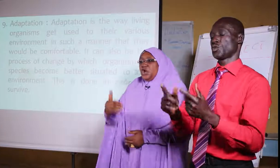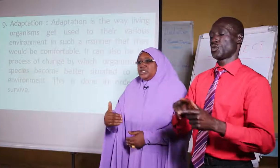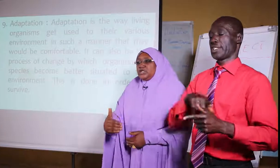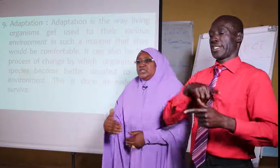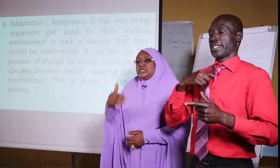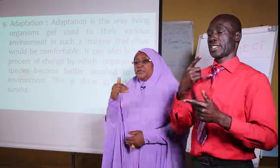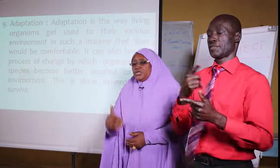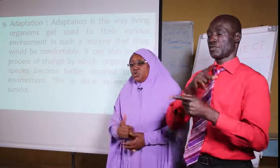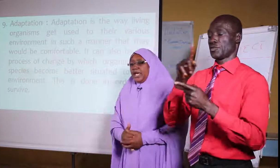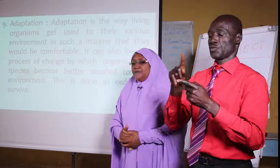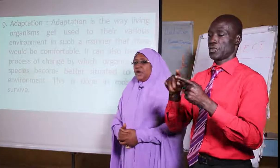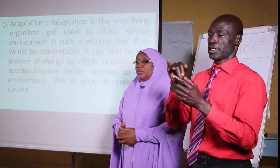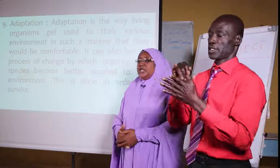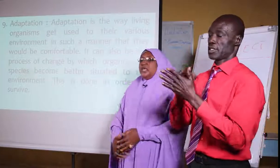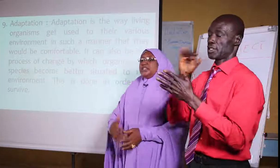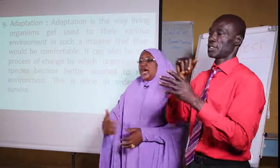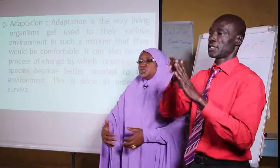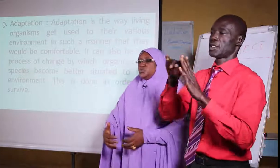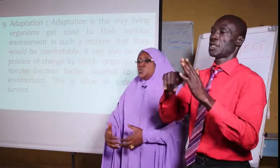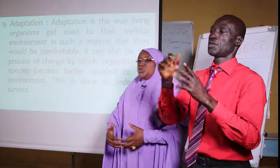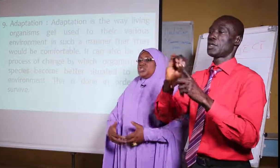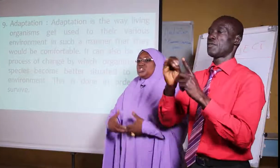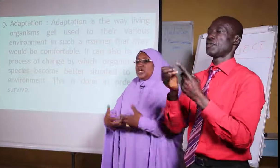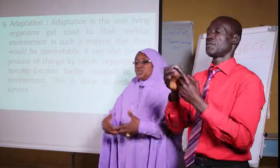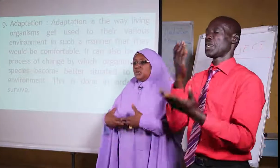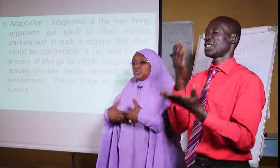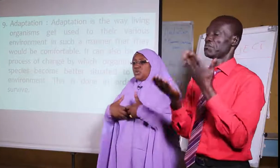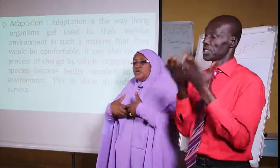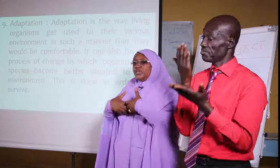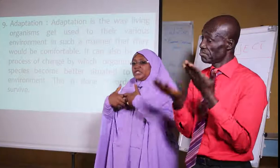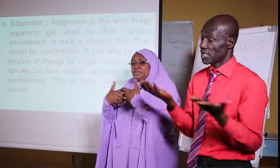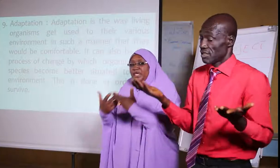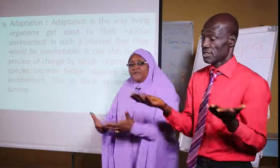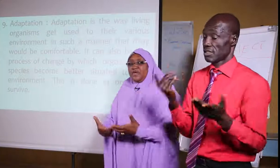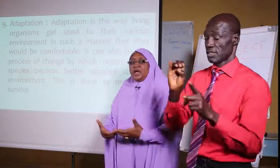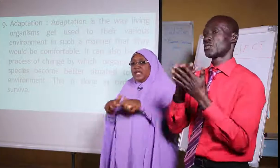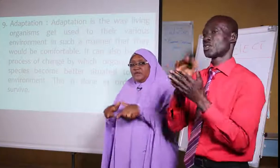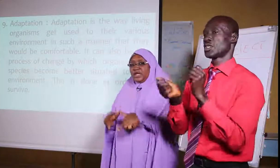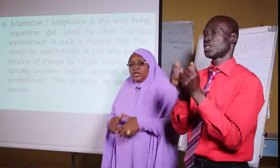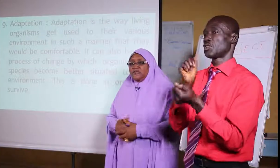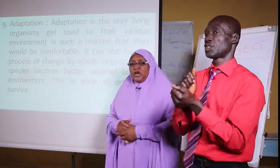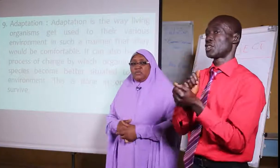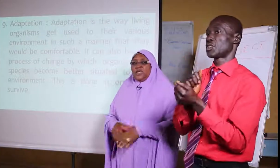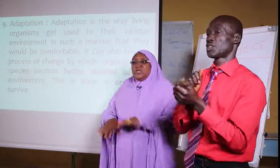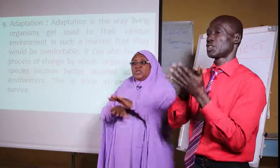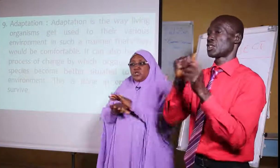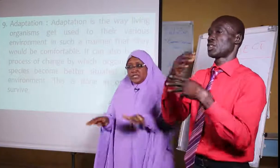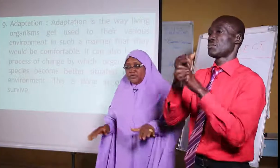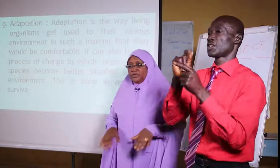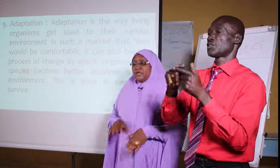when an organism is in a particular environment, it has to change some of its behavior, live in that